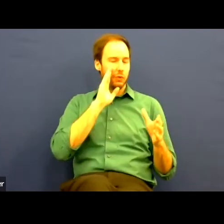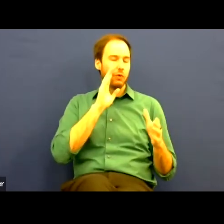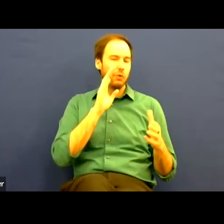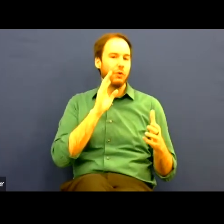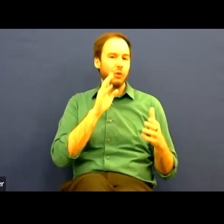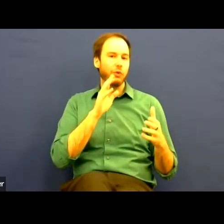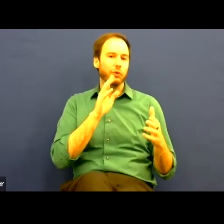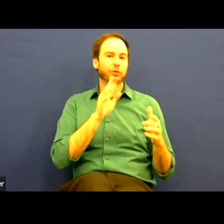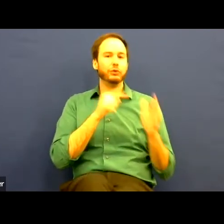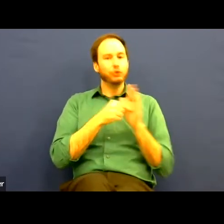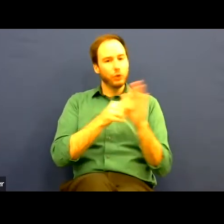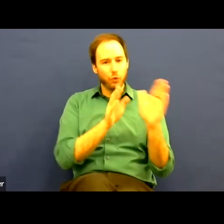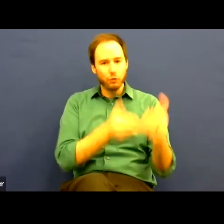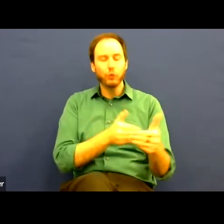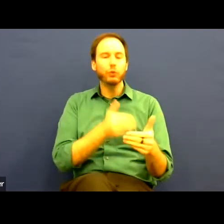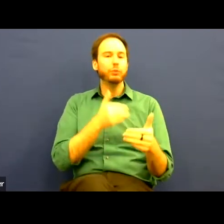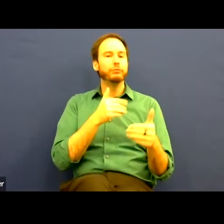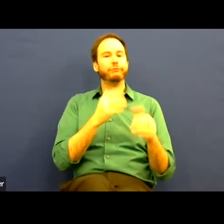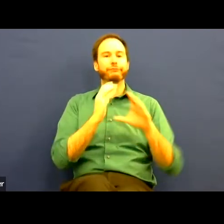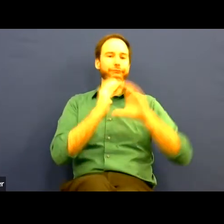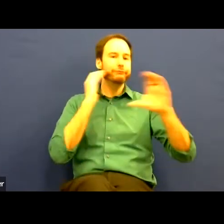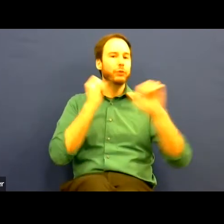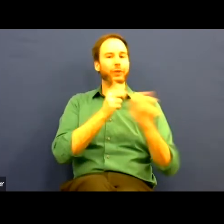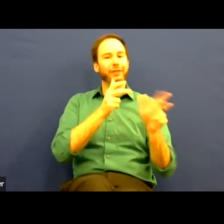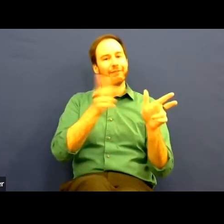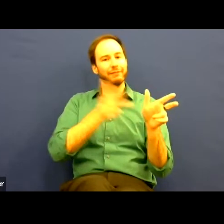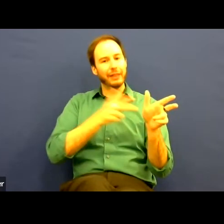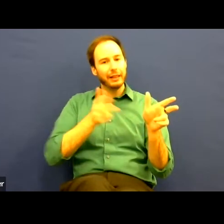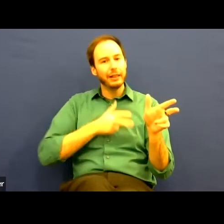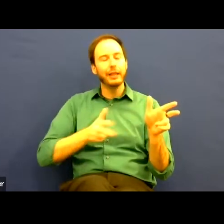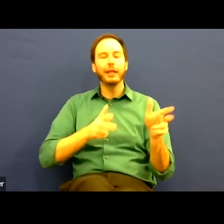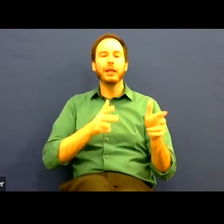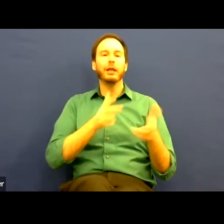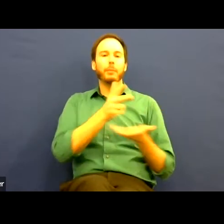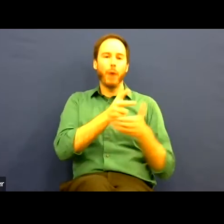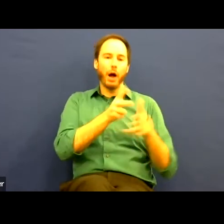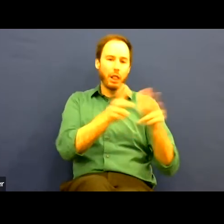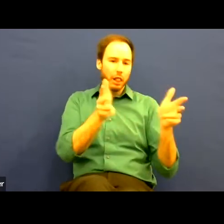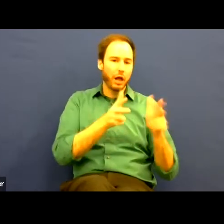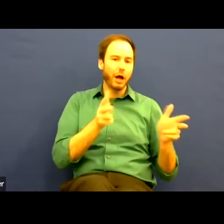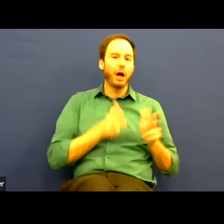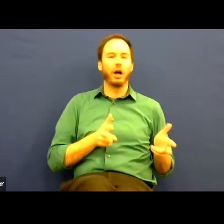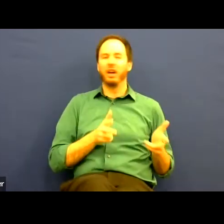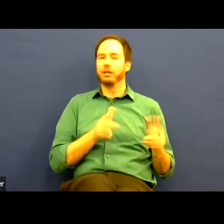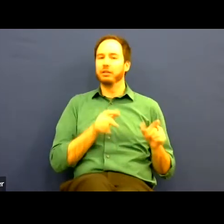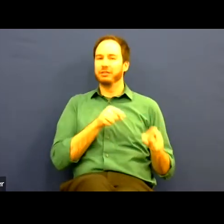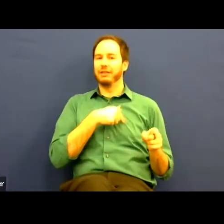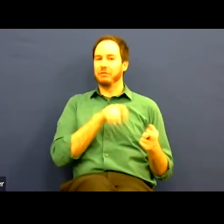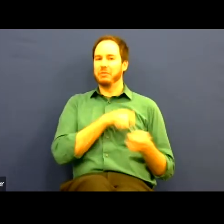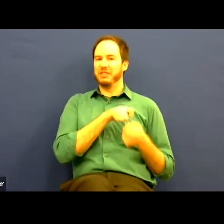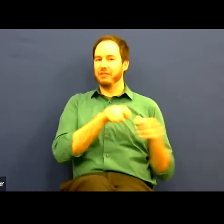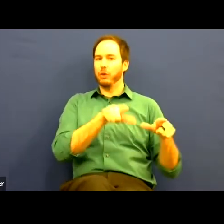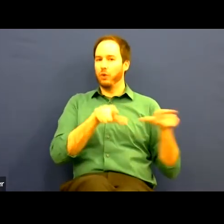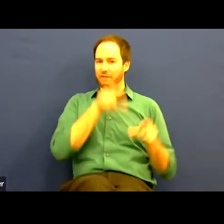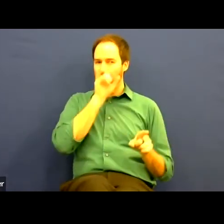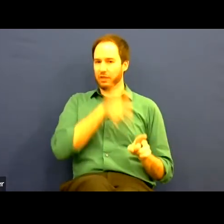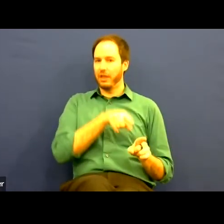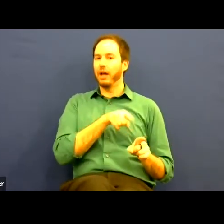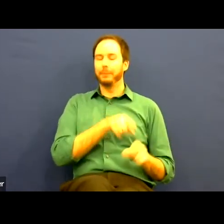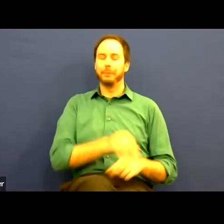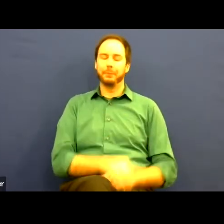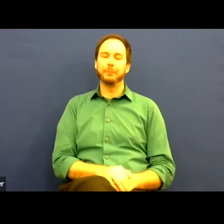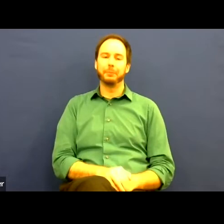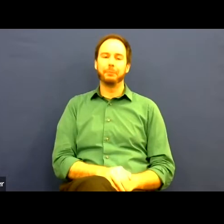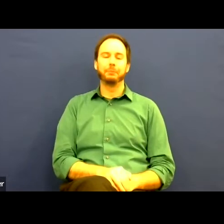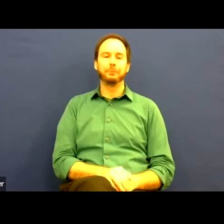larger fleet on site or a lot more vehicle sales per year, then it needs to go to Dealership Row.